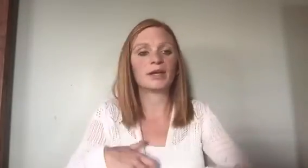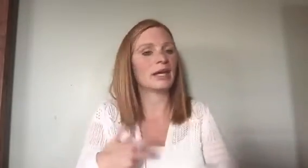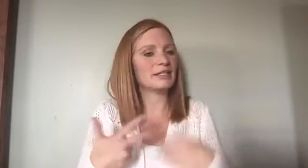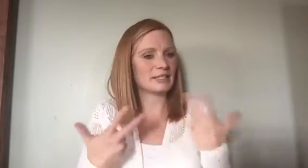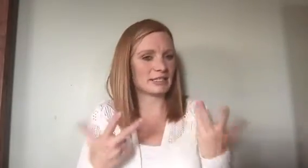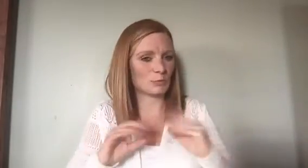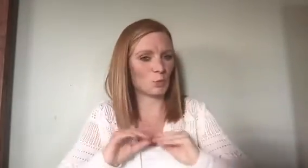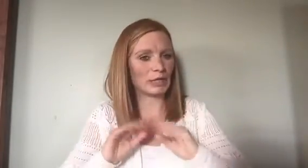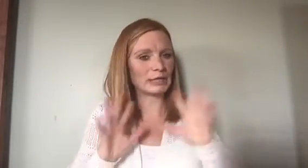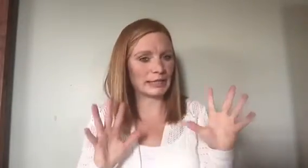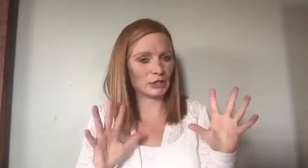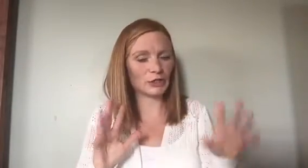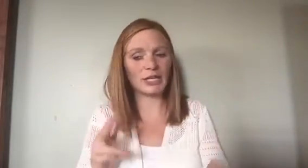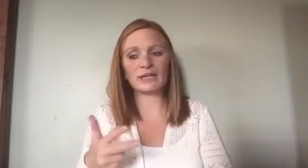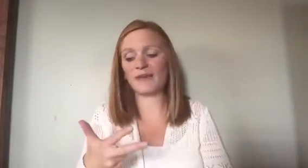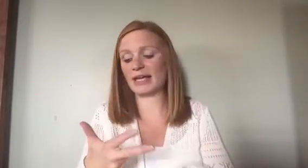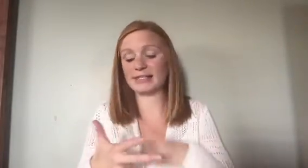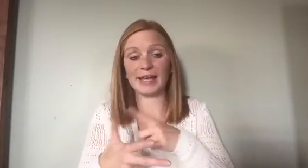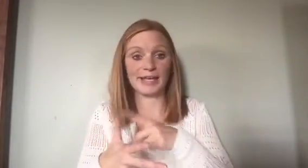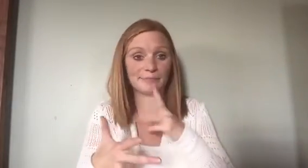it just is more clear looking if I say,